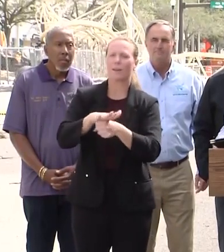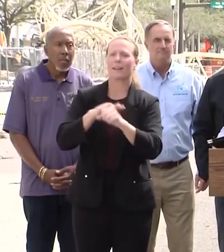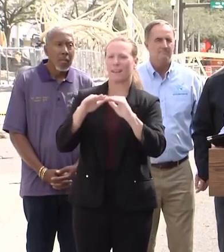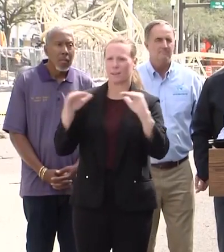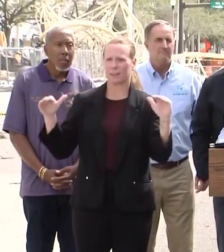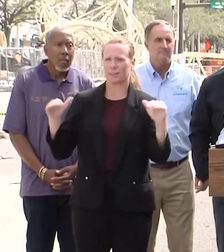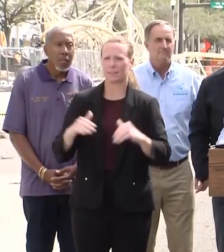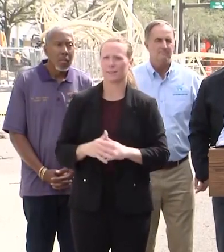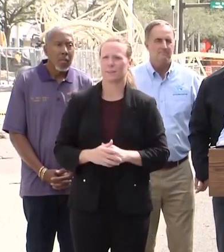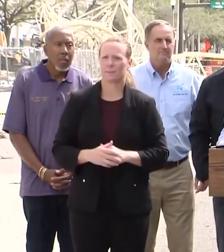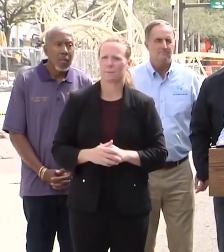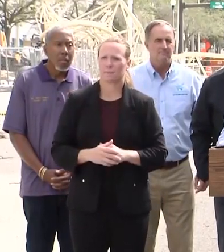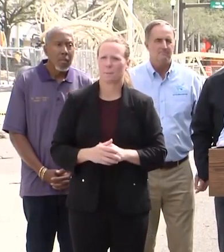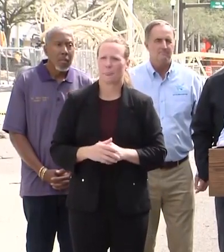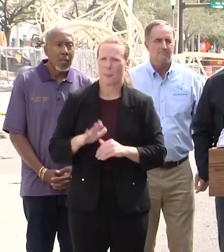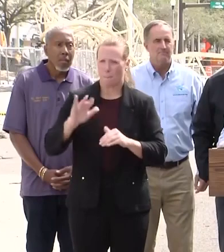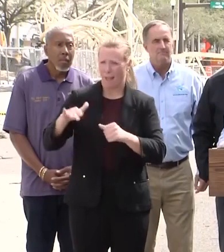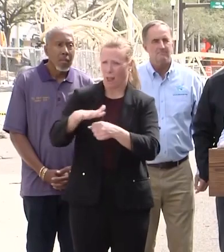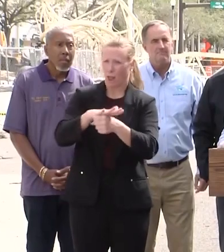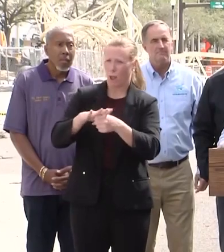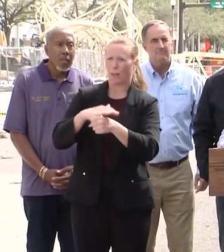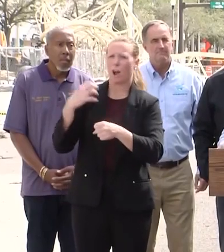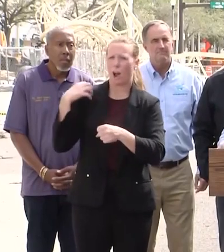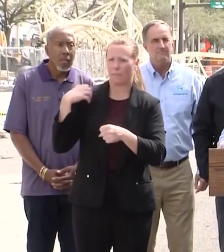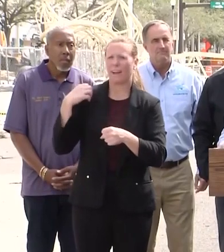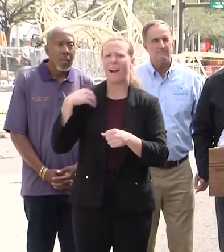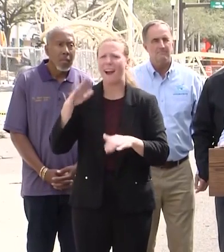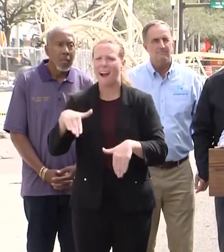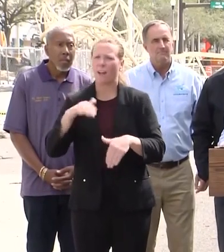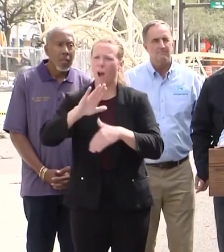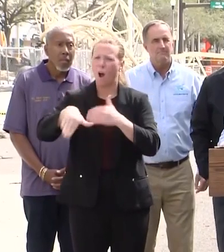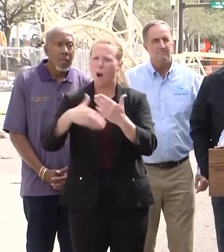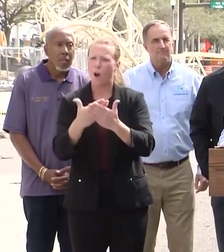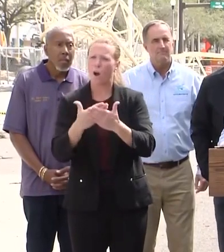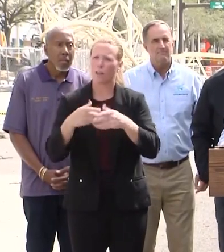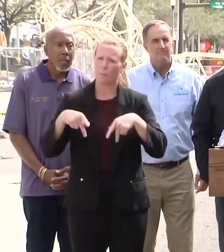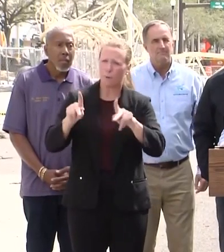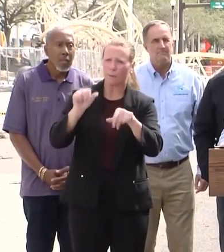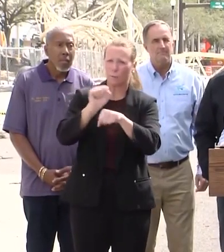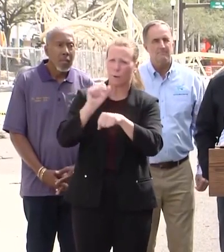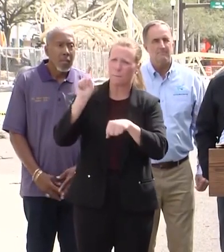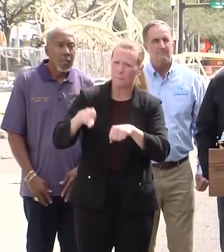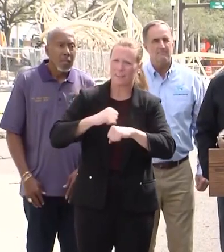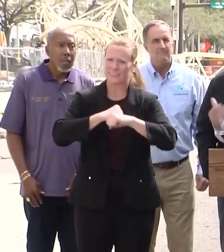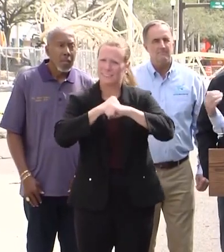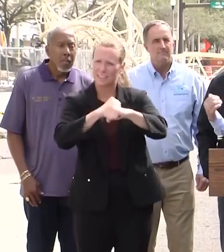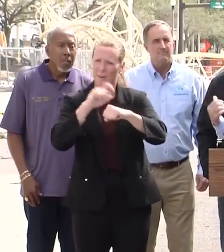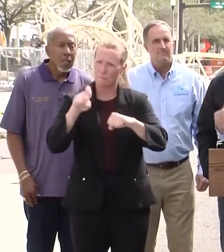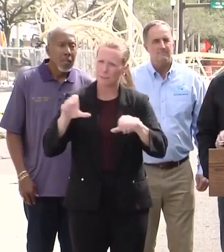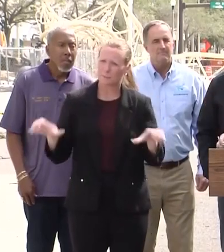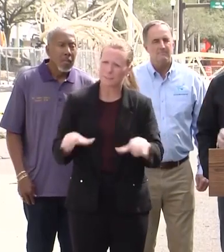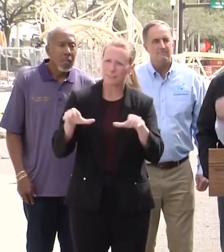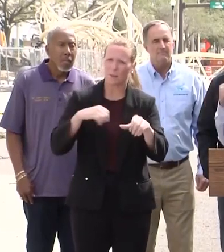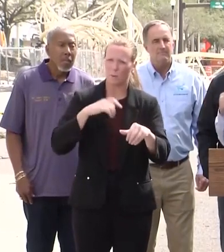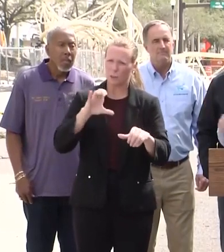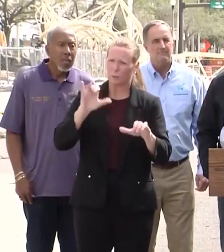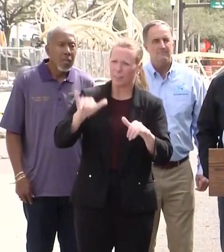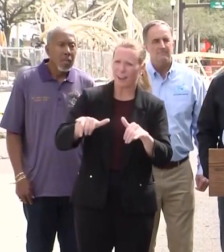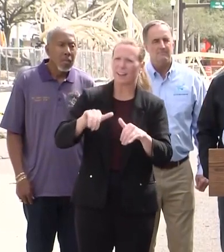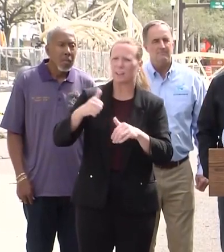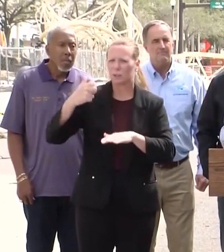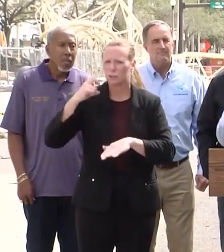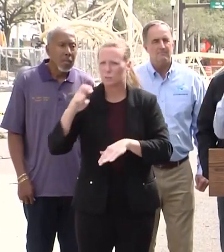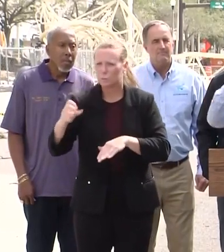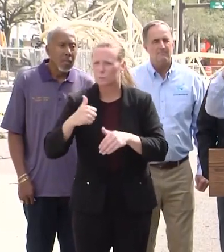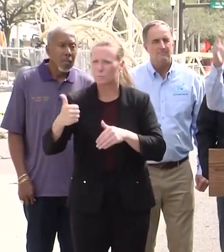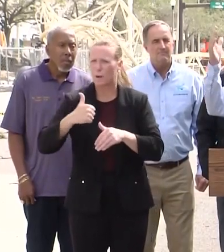at the local level by the local building official to say, hey, look, all permitted work has got to be secured. It's got to be done. We do that at the Department of Transportation under the governor's